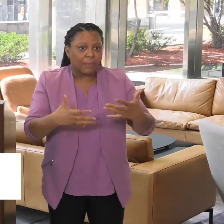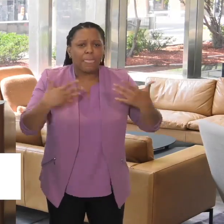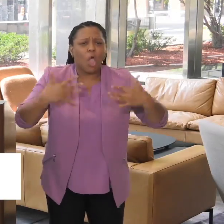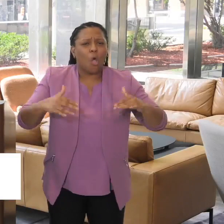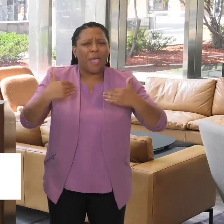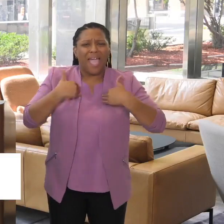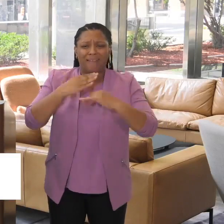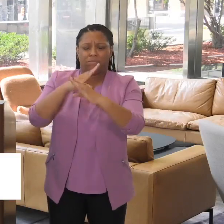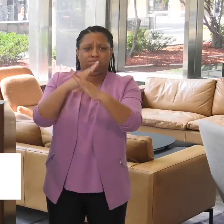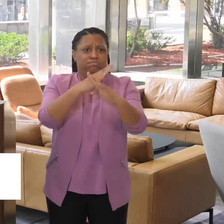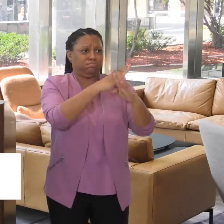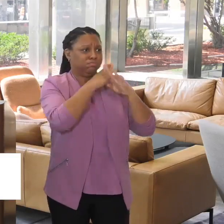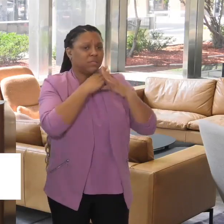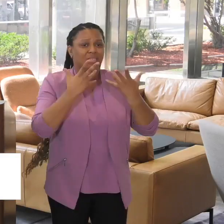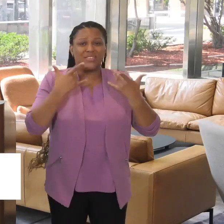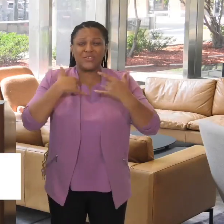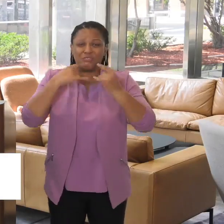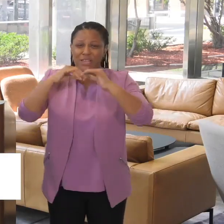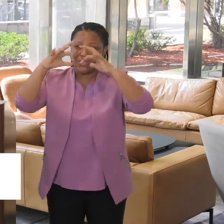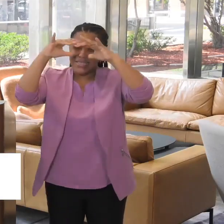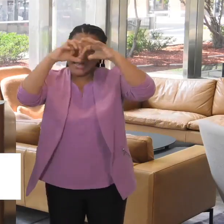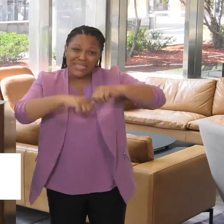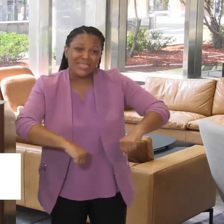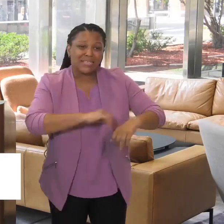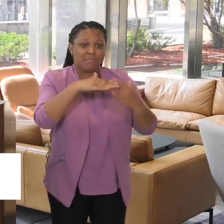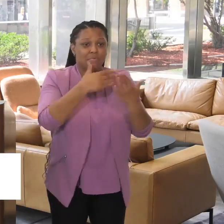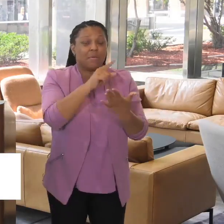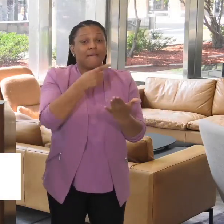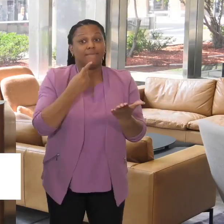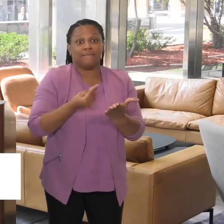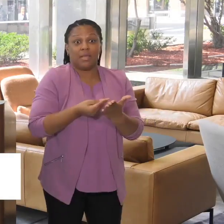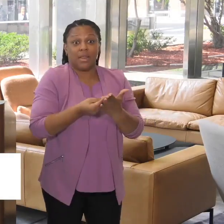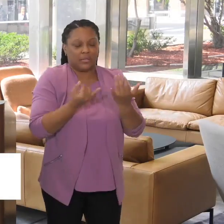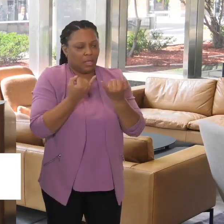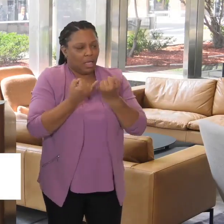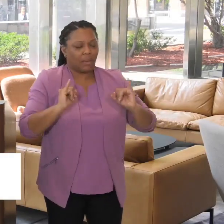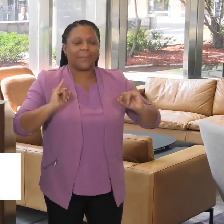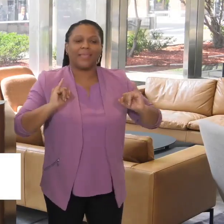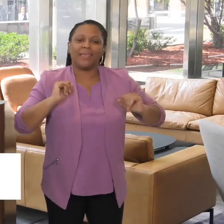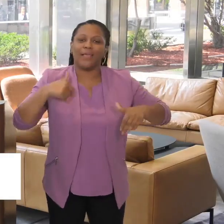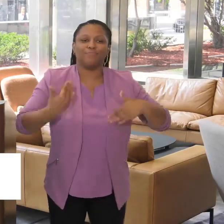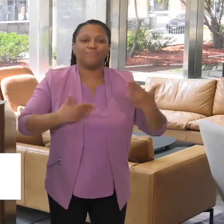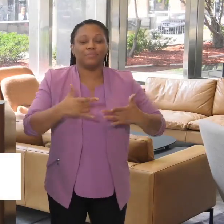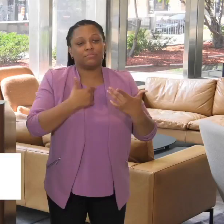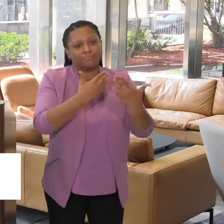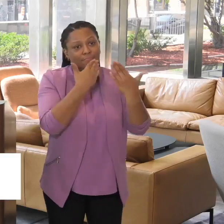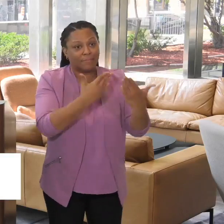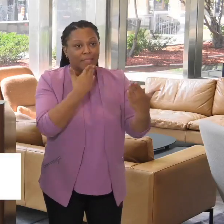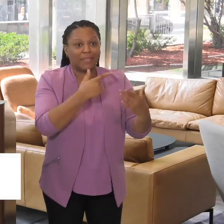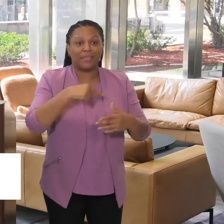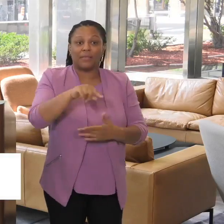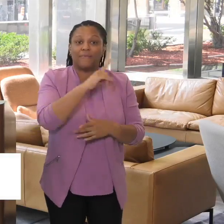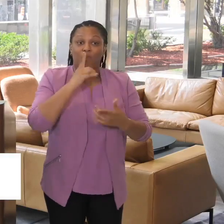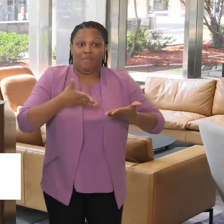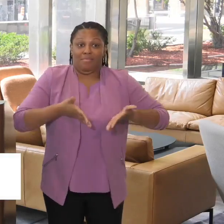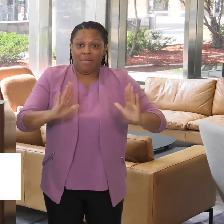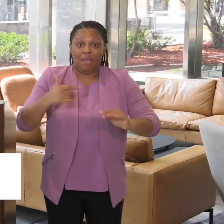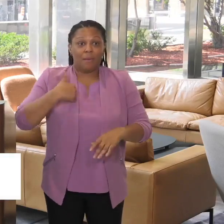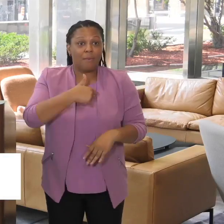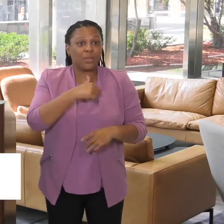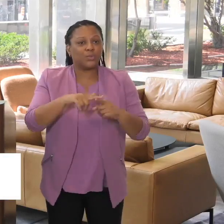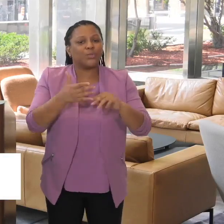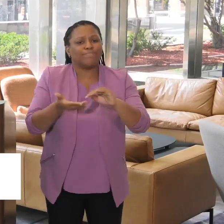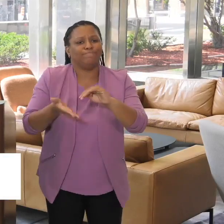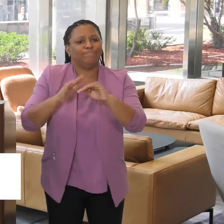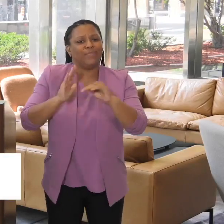achieve financial independence. Thank you for your support today in building our presence and impact in St. Paul. Thank you to Ramsey